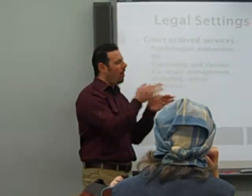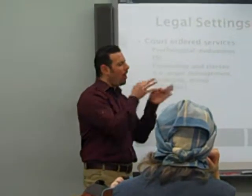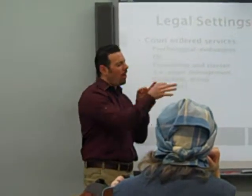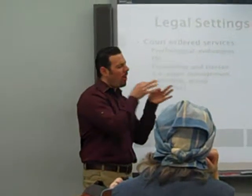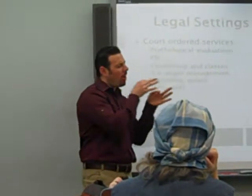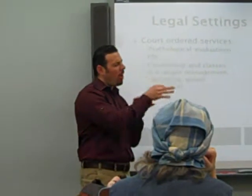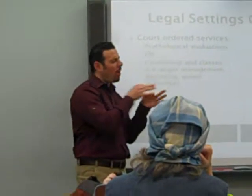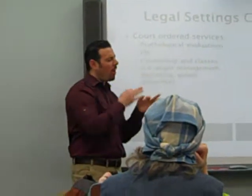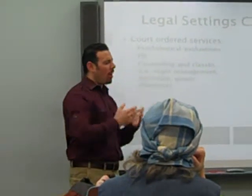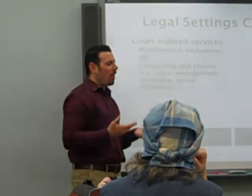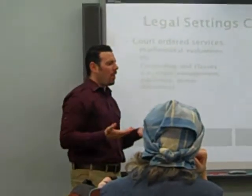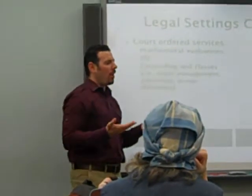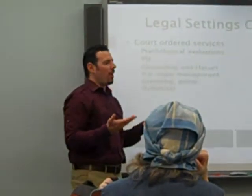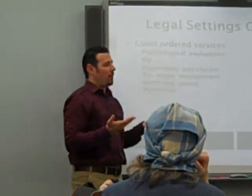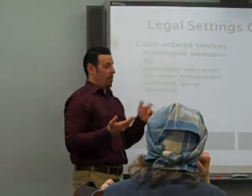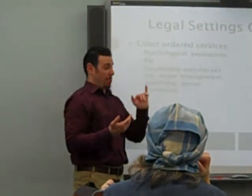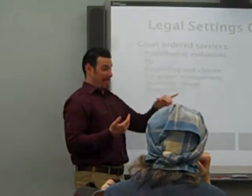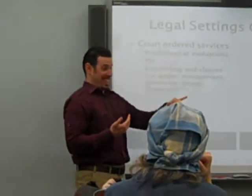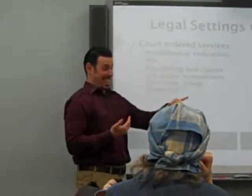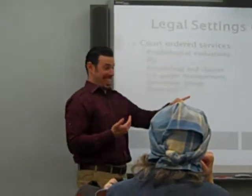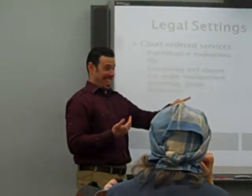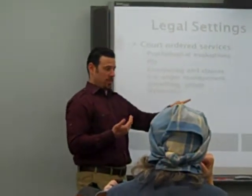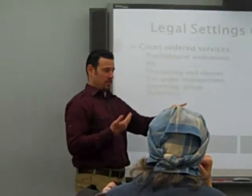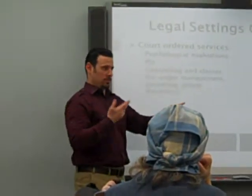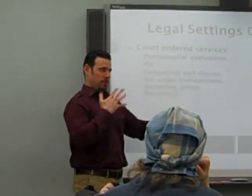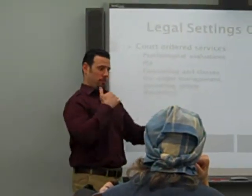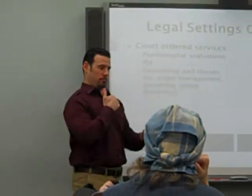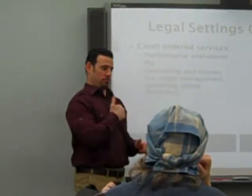If you just say, sorry, I'm sorry for what I did, they expect you to explain more.